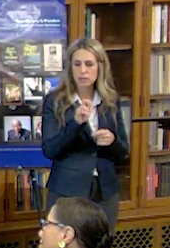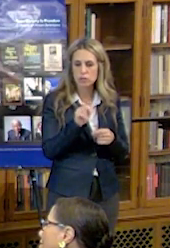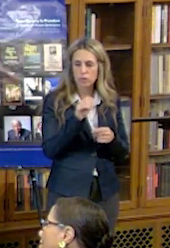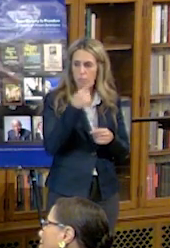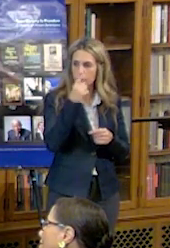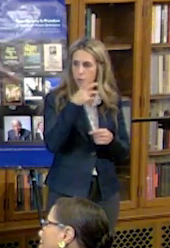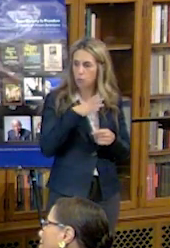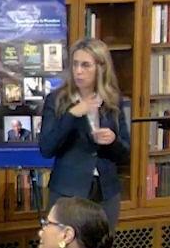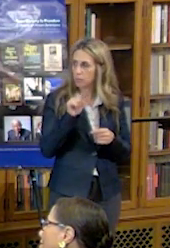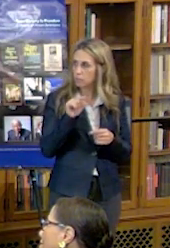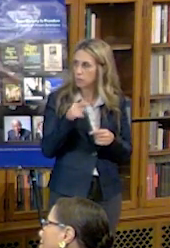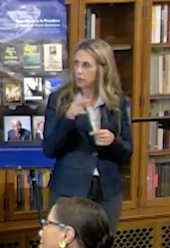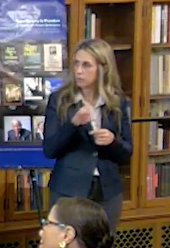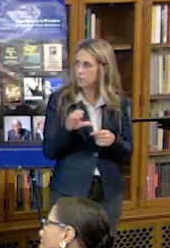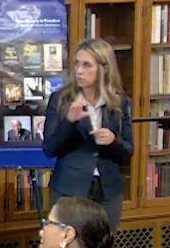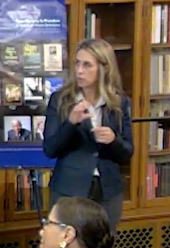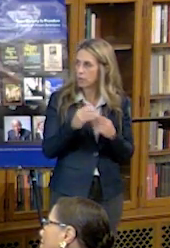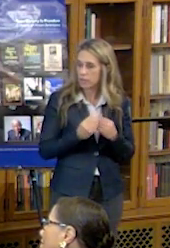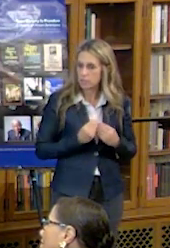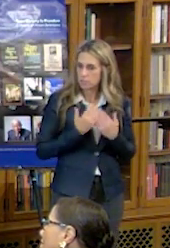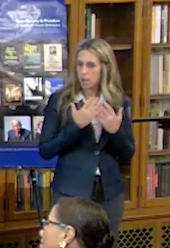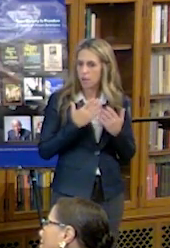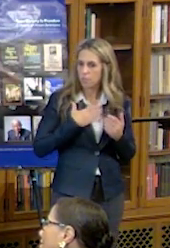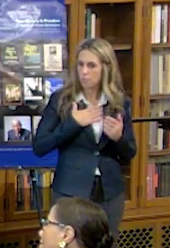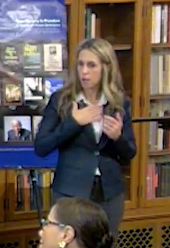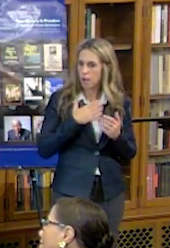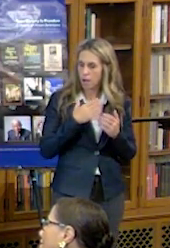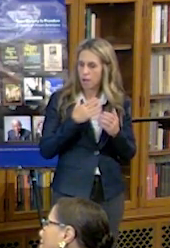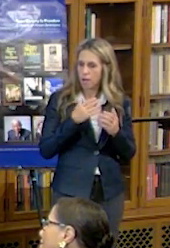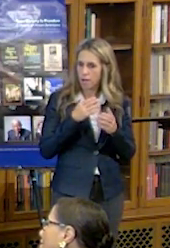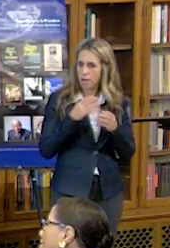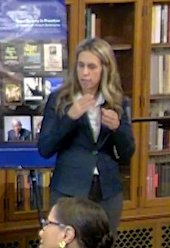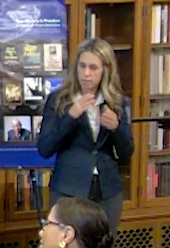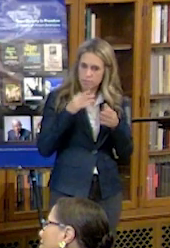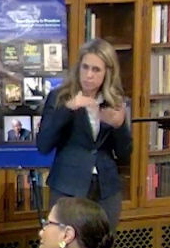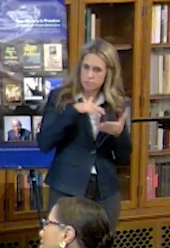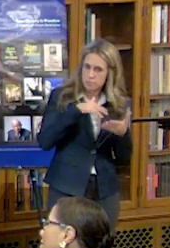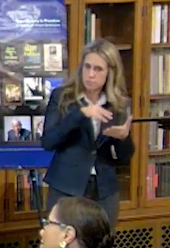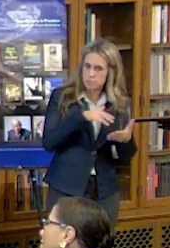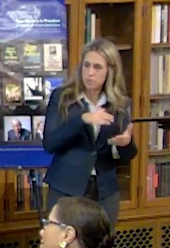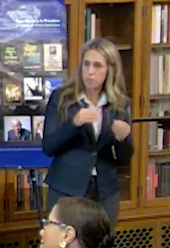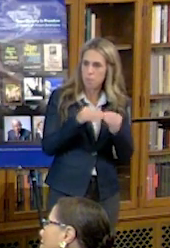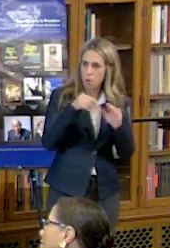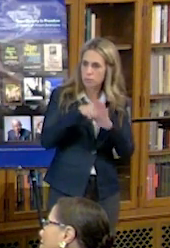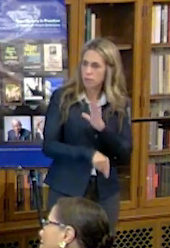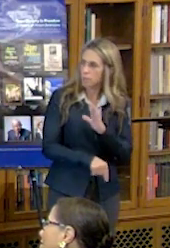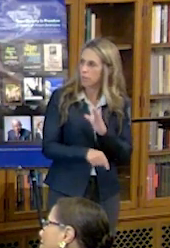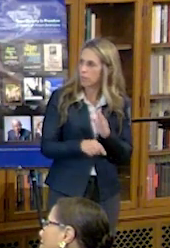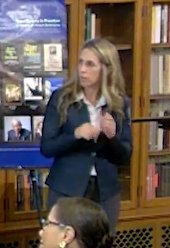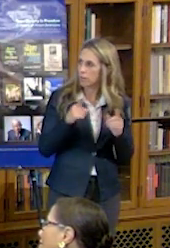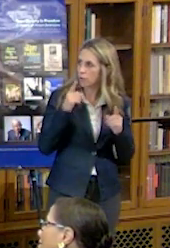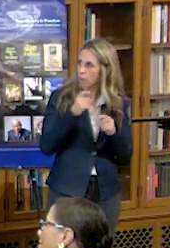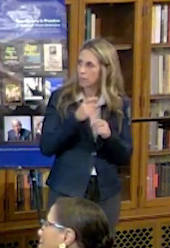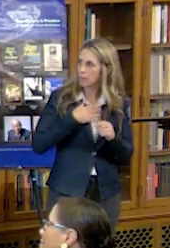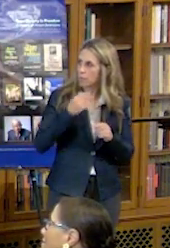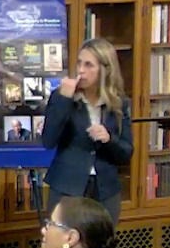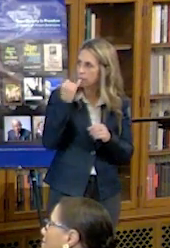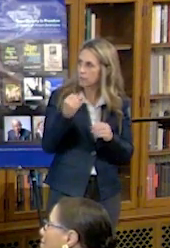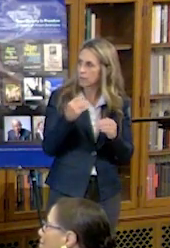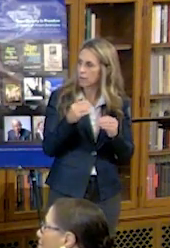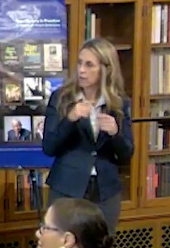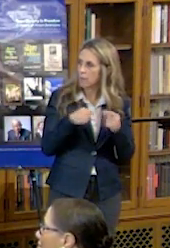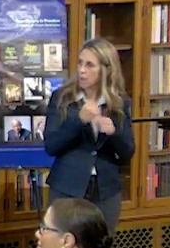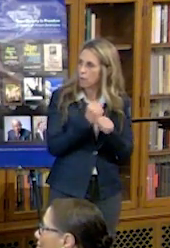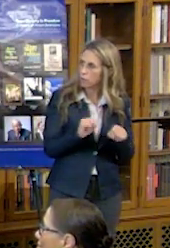20th century inspired my scholarship for sure complicating my my idea of freedom as more than a